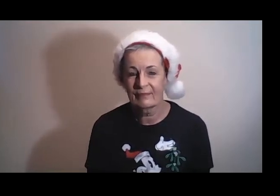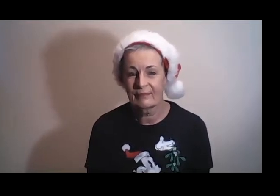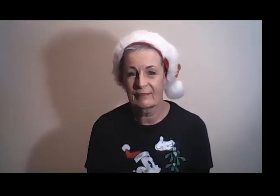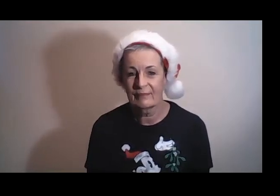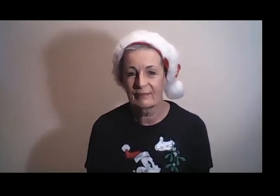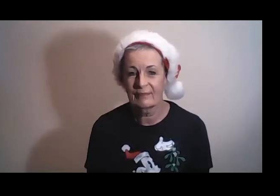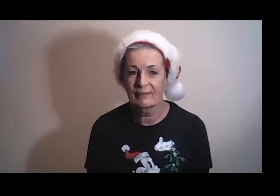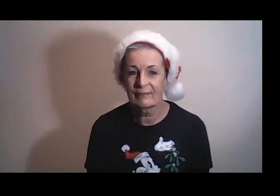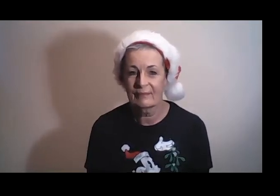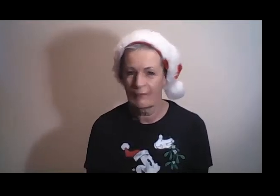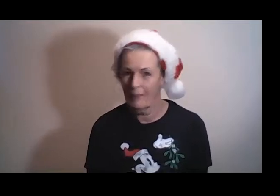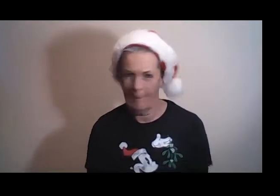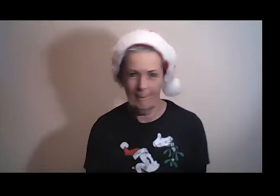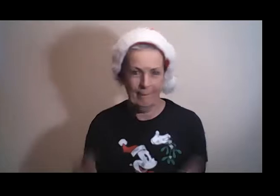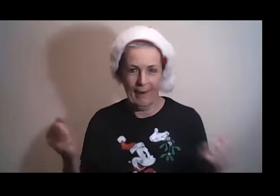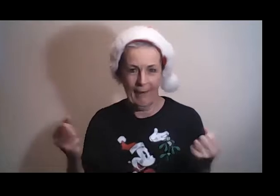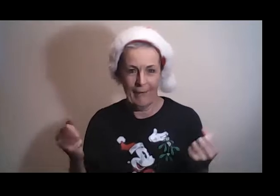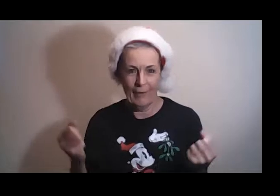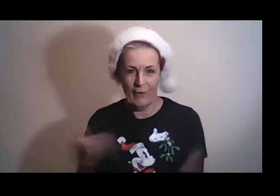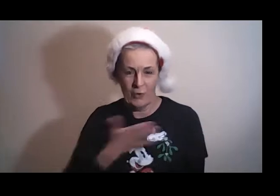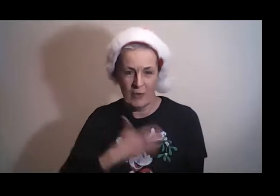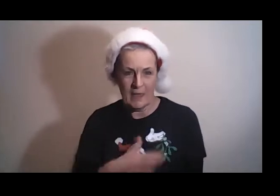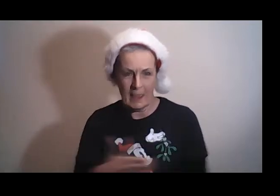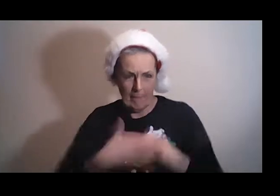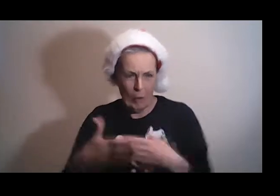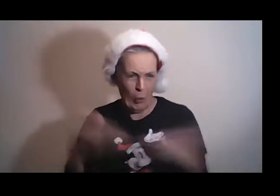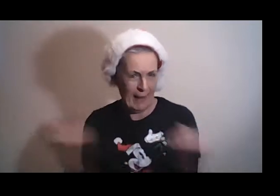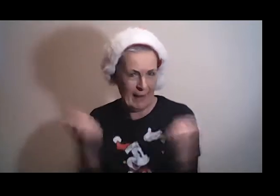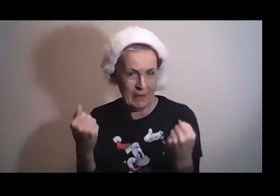This is very powerful if you need to re-energize.